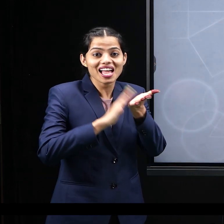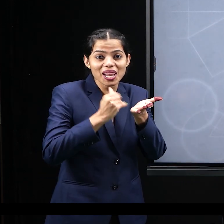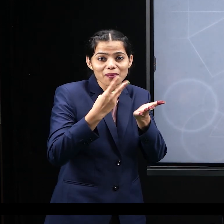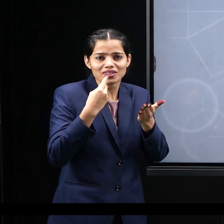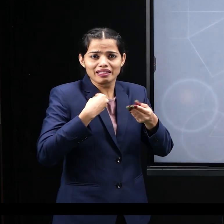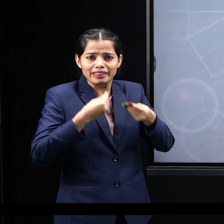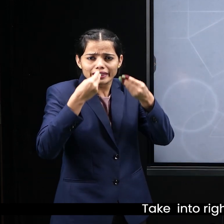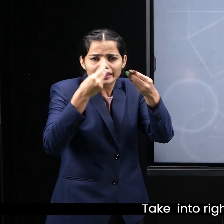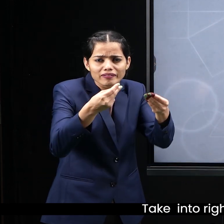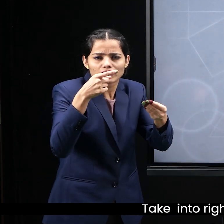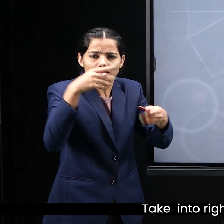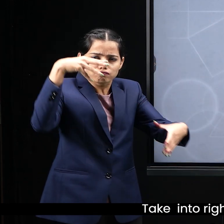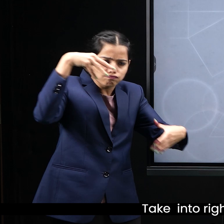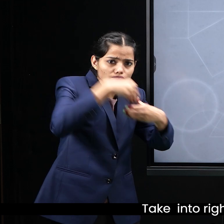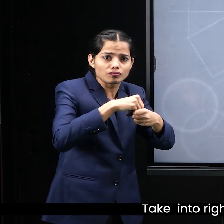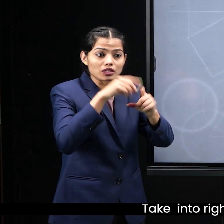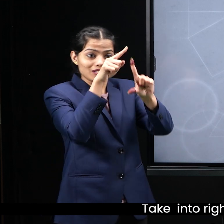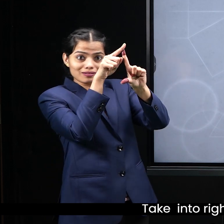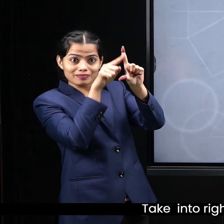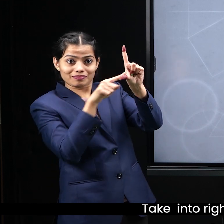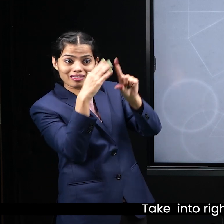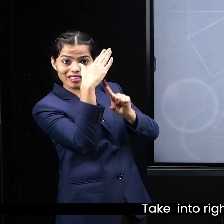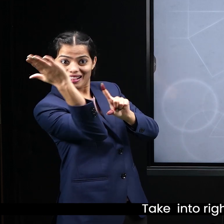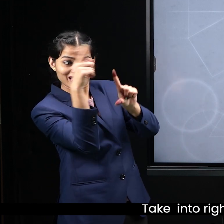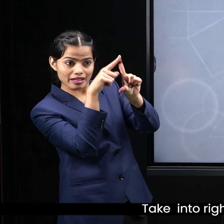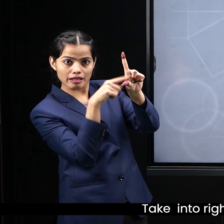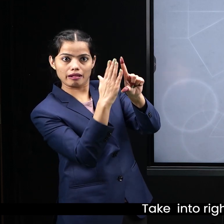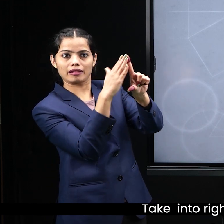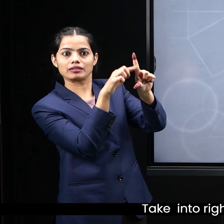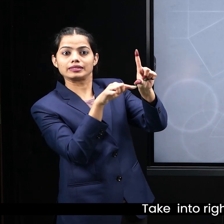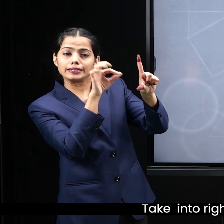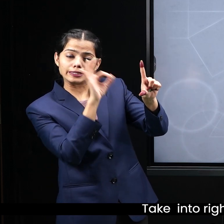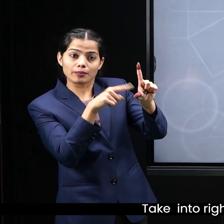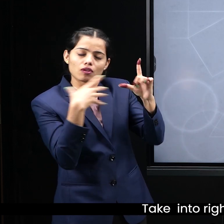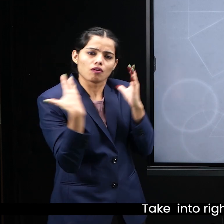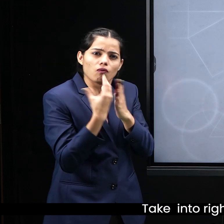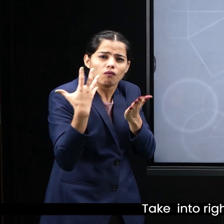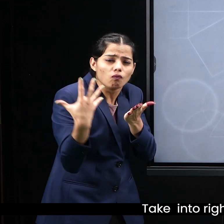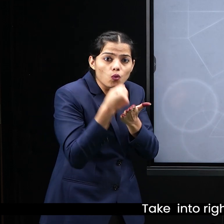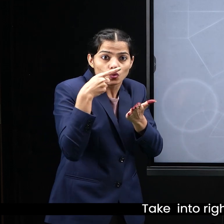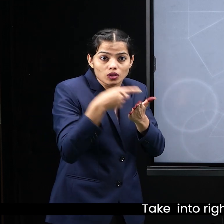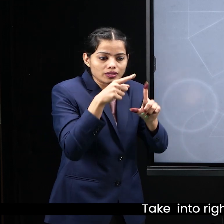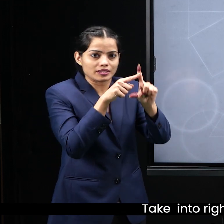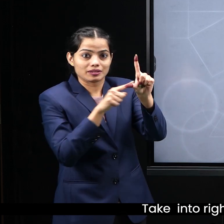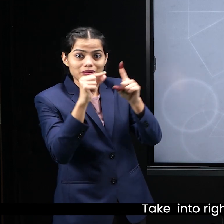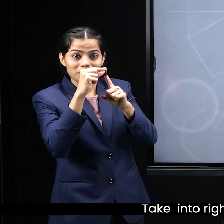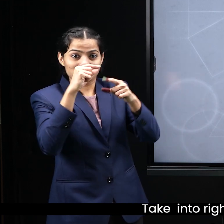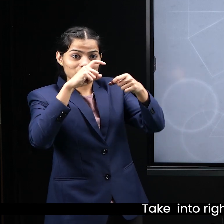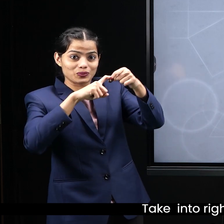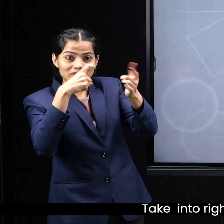Number term take into right side, we get angle PQR is equal to 180 degrees minus